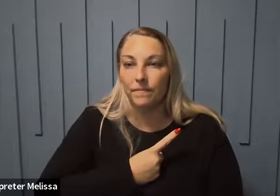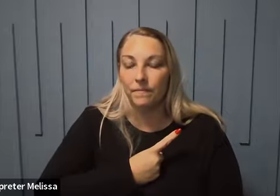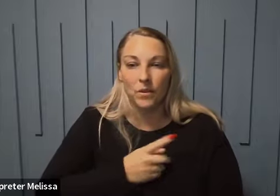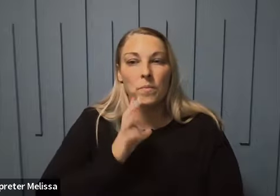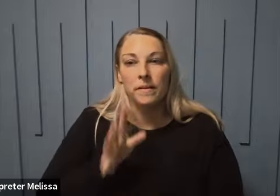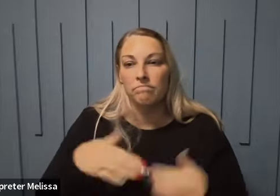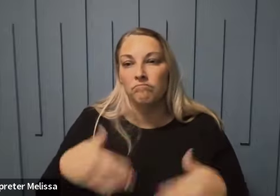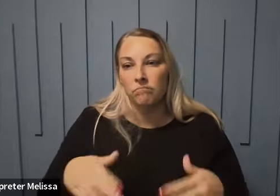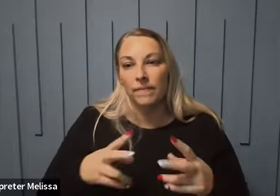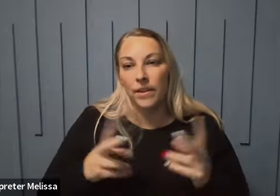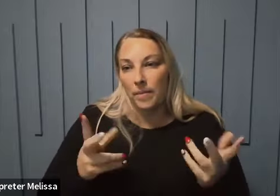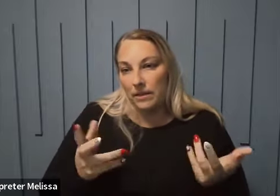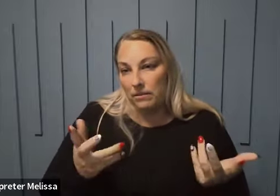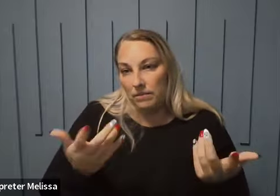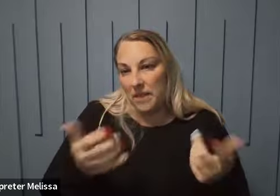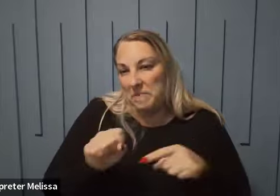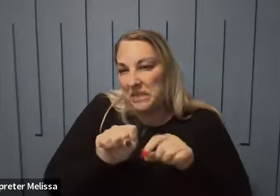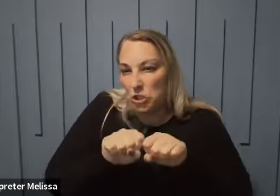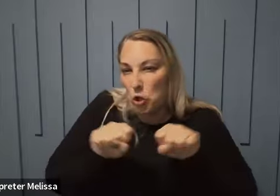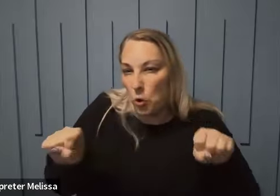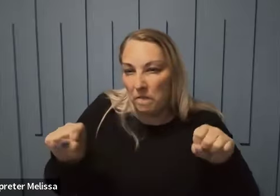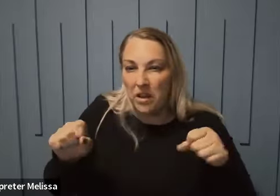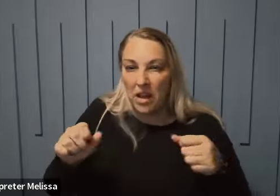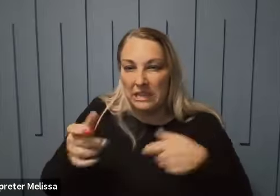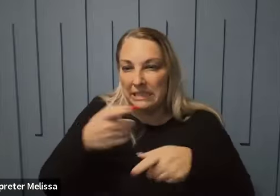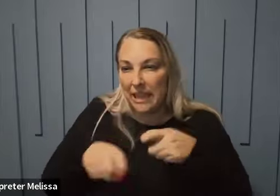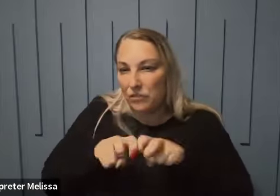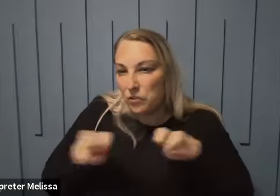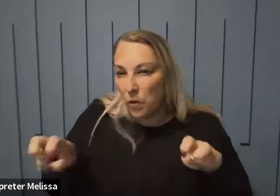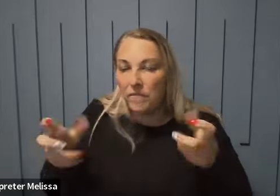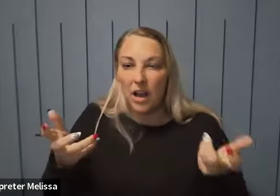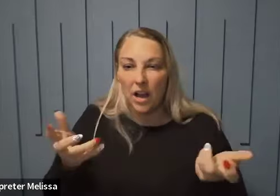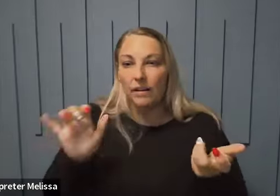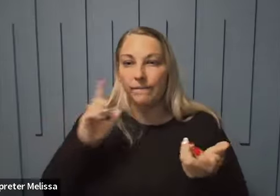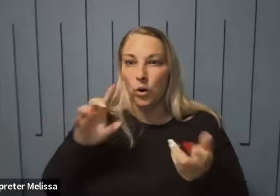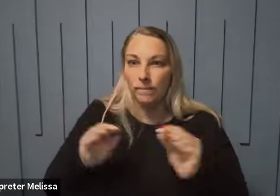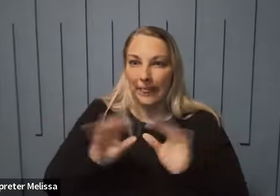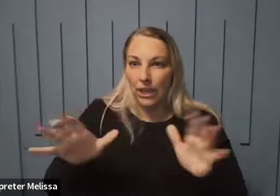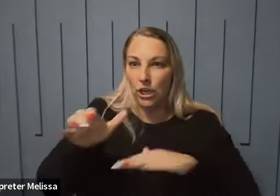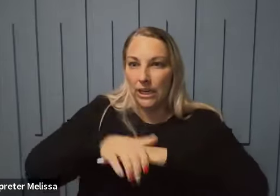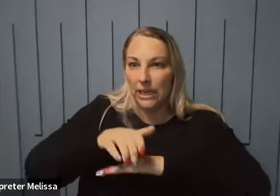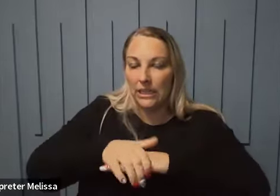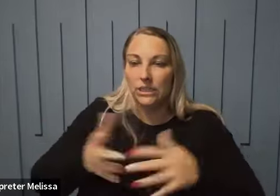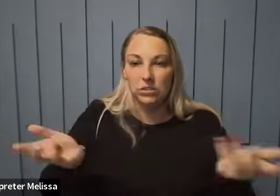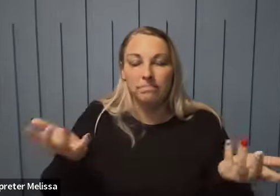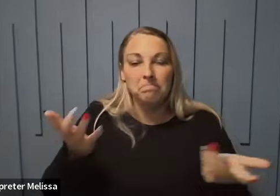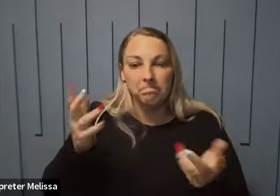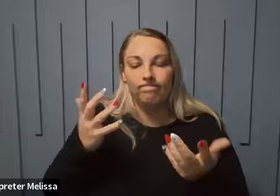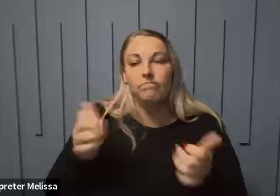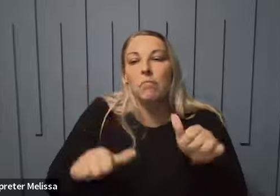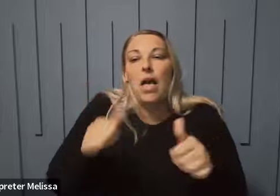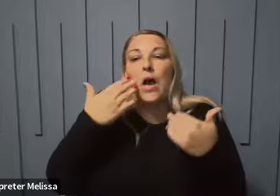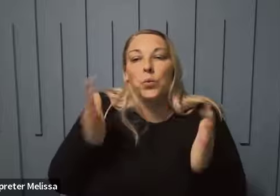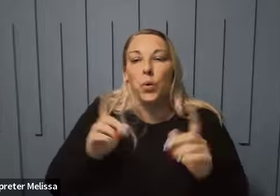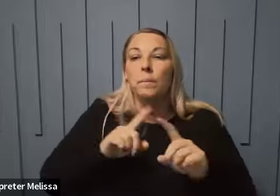have been and maybe they would have even said sofa or something to get to sofa instead of couch. That's not really my skill set, but they used